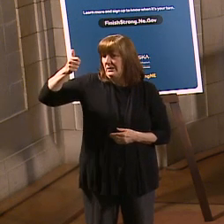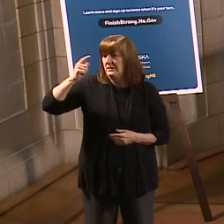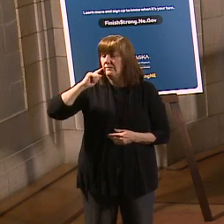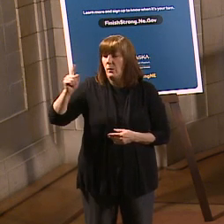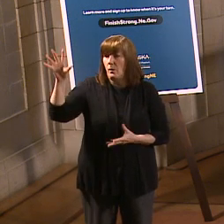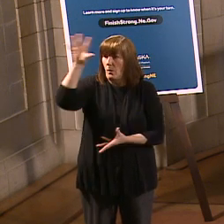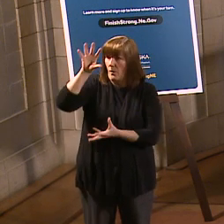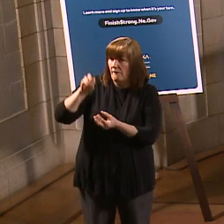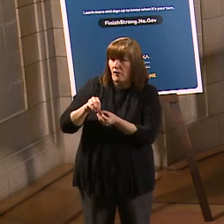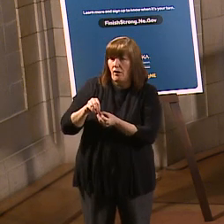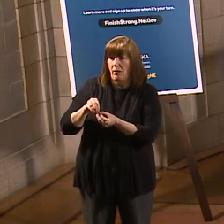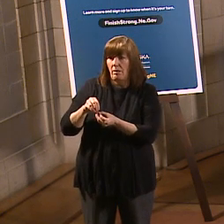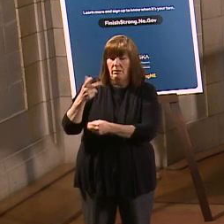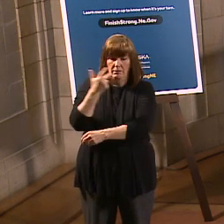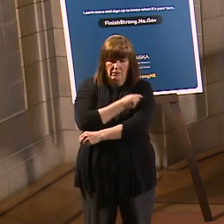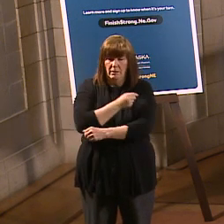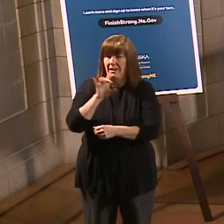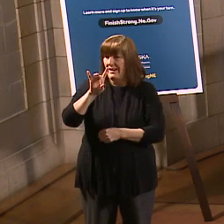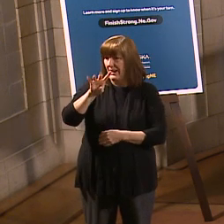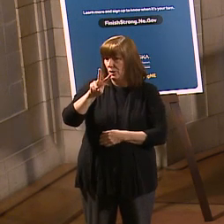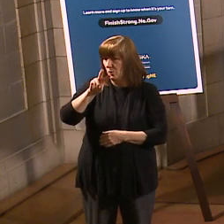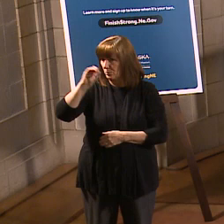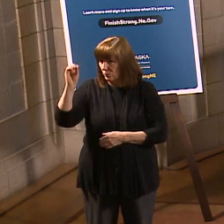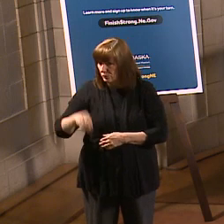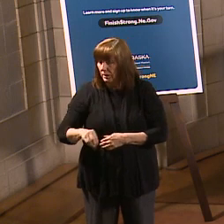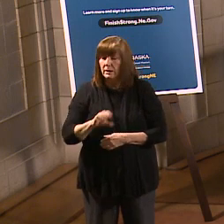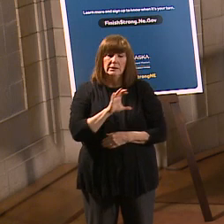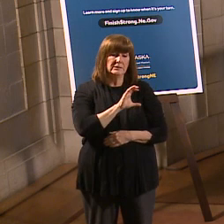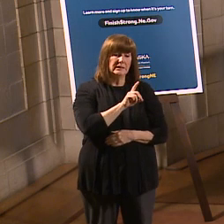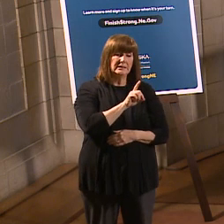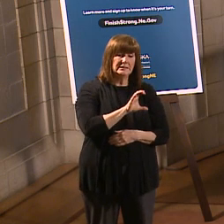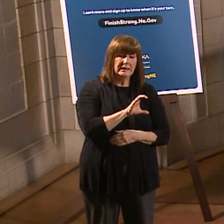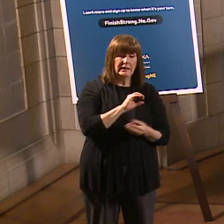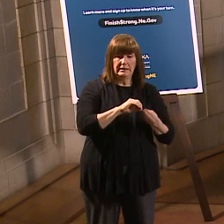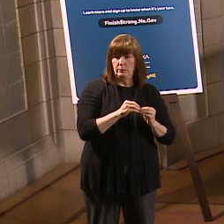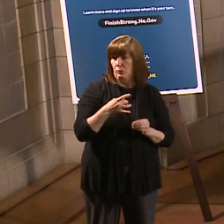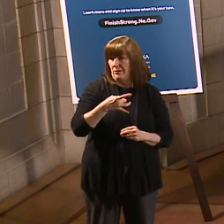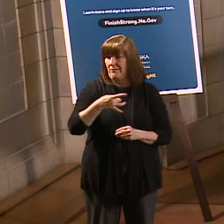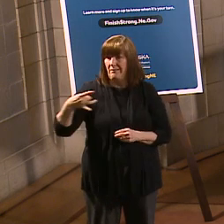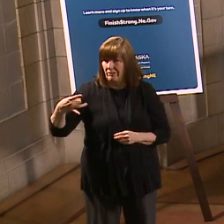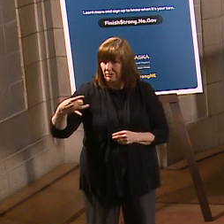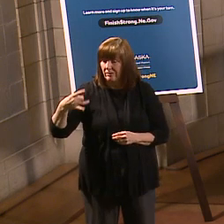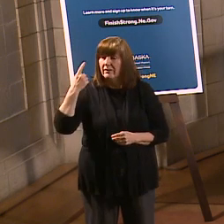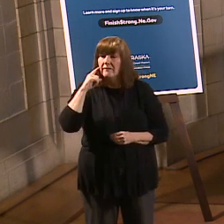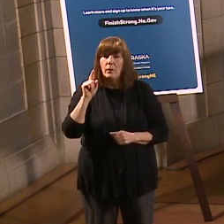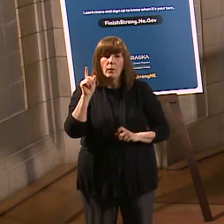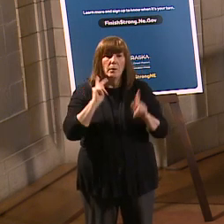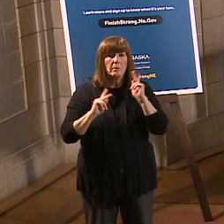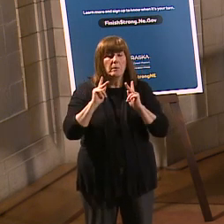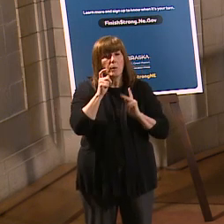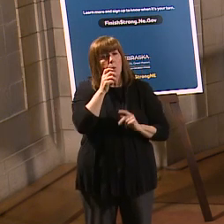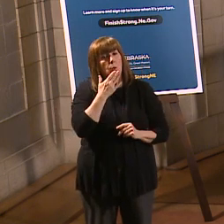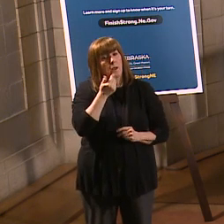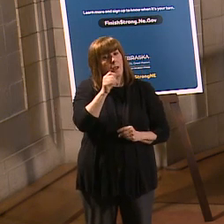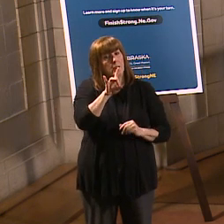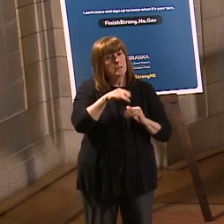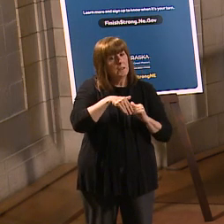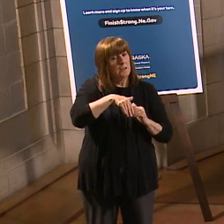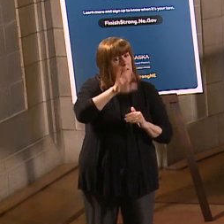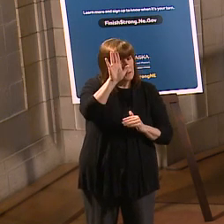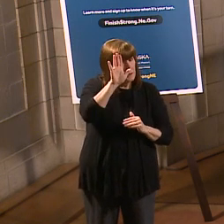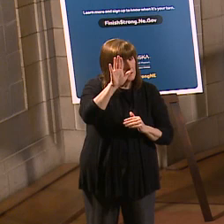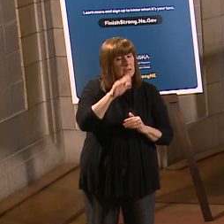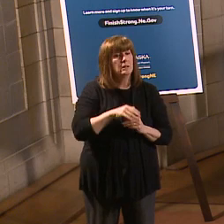being used at 82%. The CDC has a number 8 for the number of people who are 18 years and older as